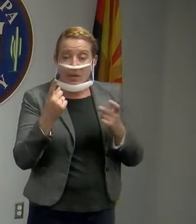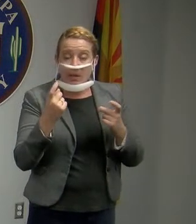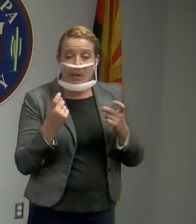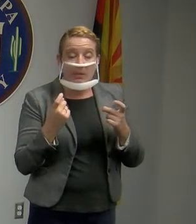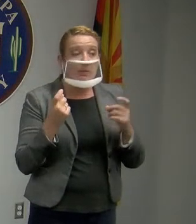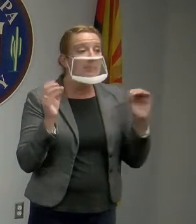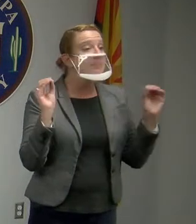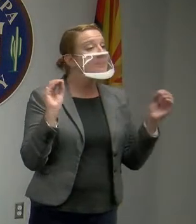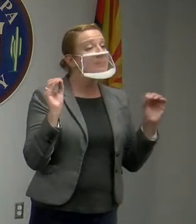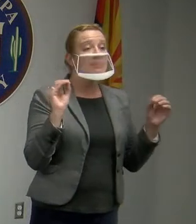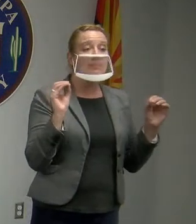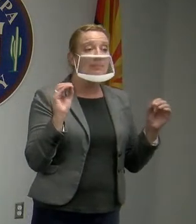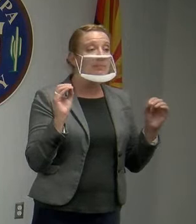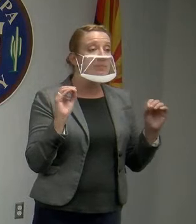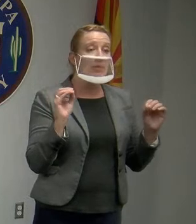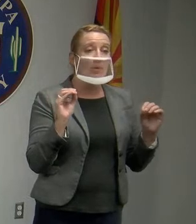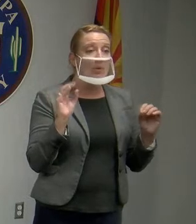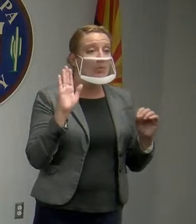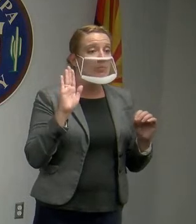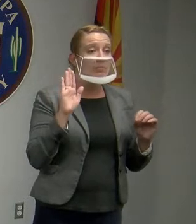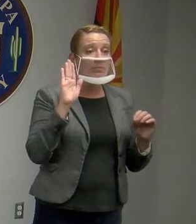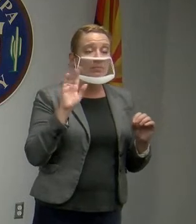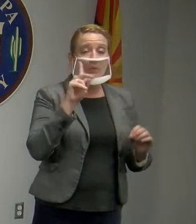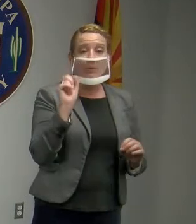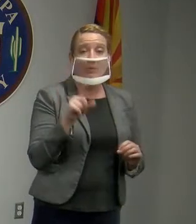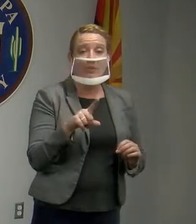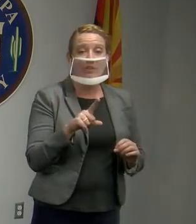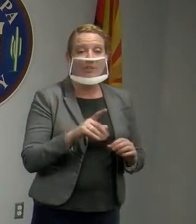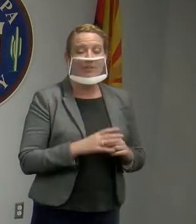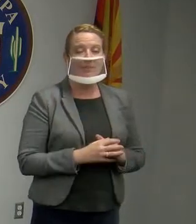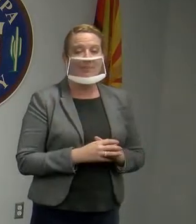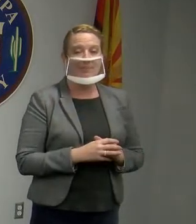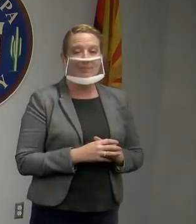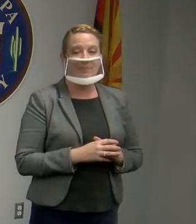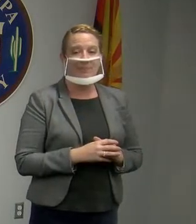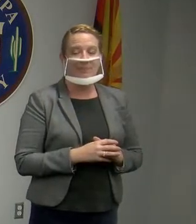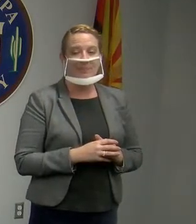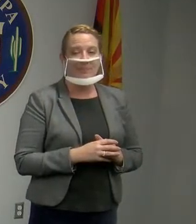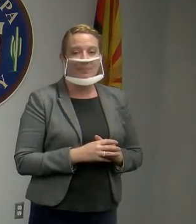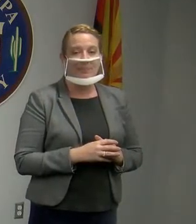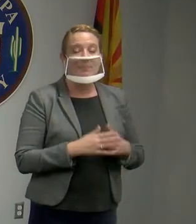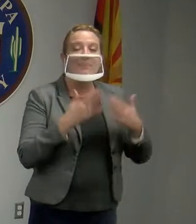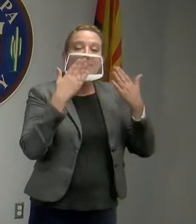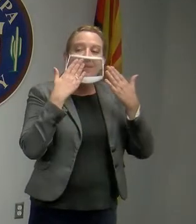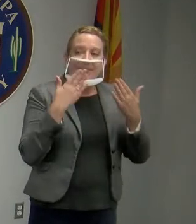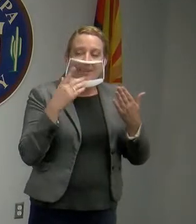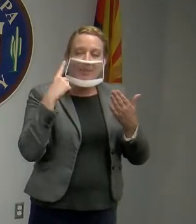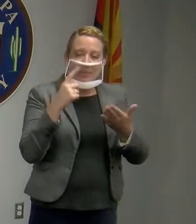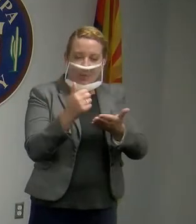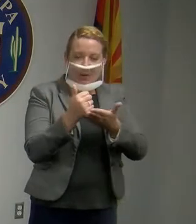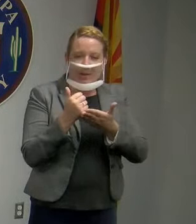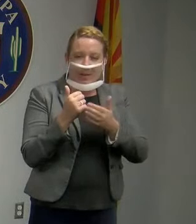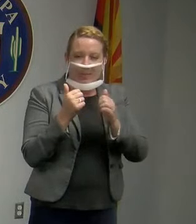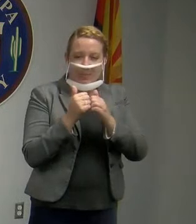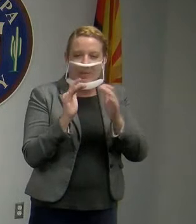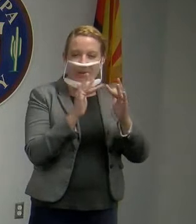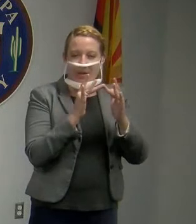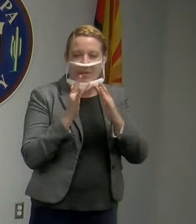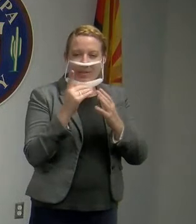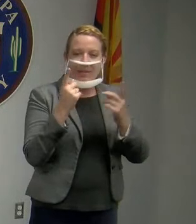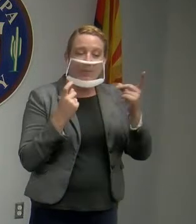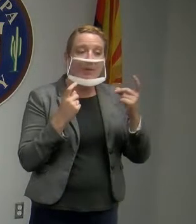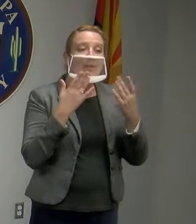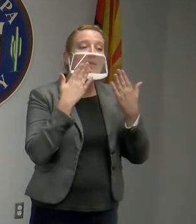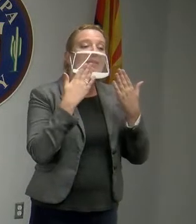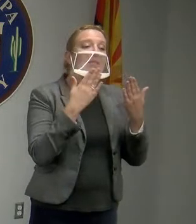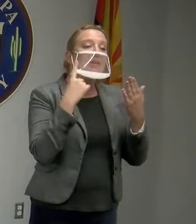There are no hands raised at this time. As I look at the speaker as it talks to me. All right. Thanks, Chad, for your help with us today. Thanks, everybody, for joining us. We